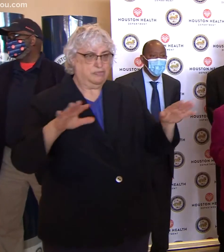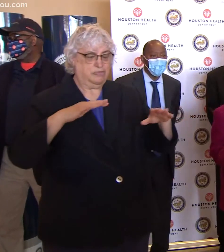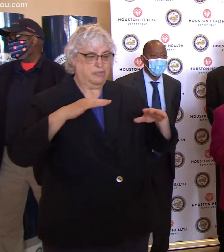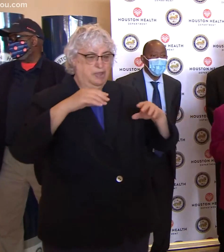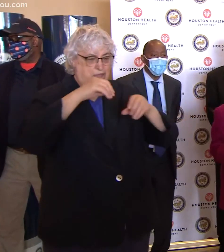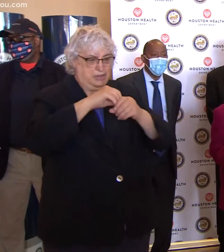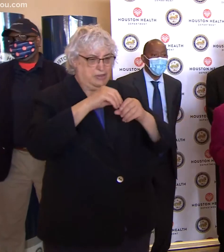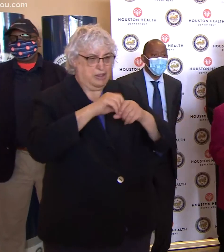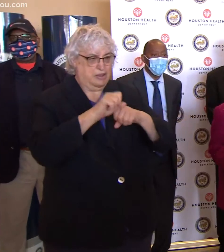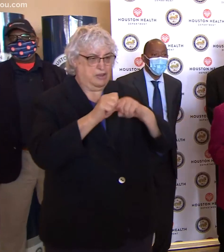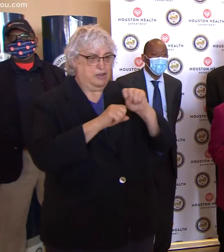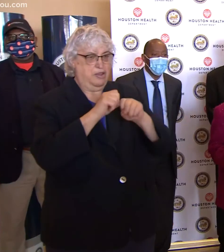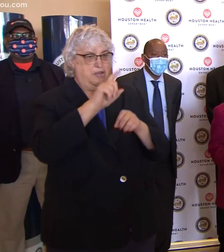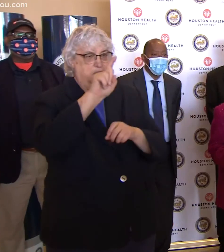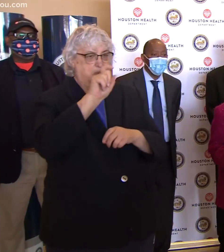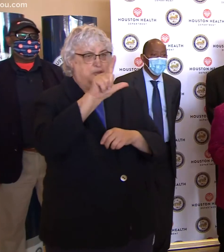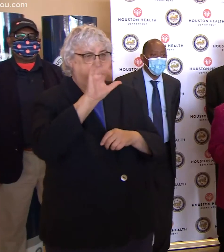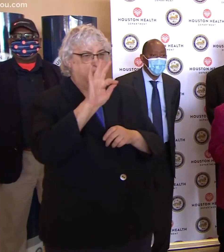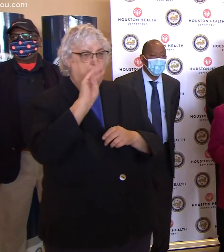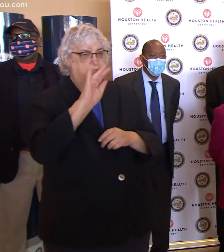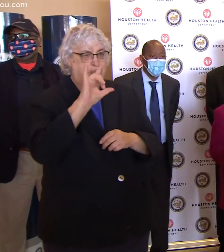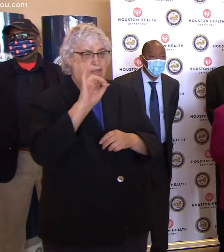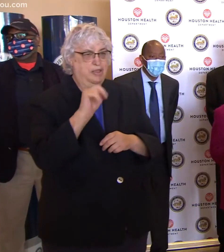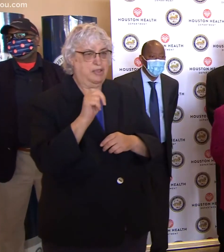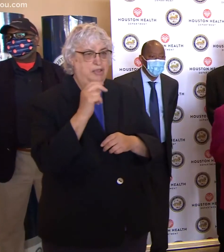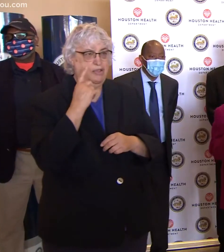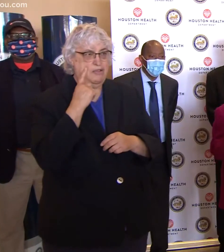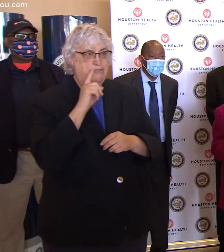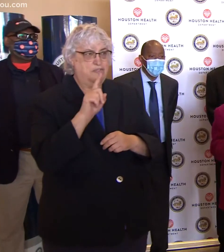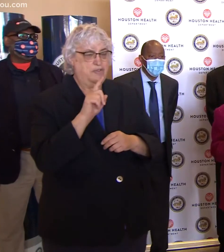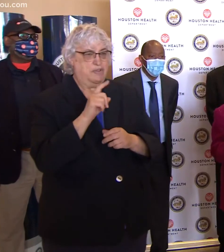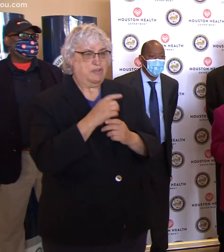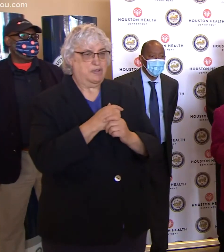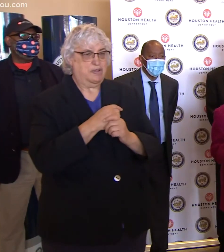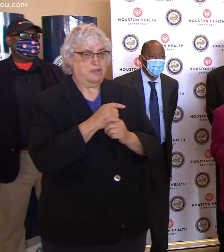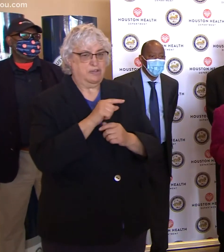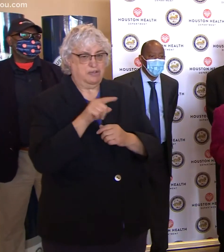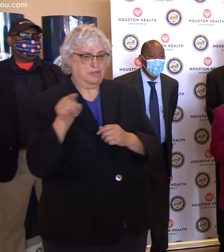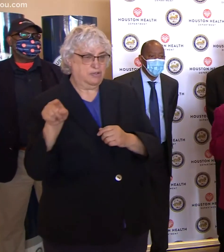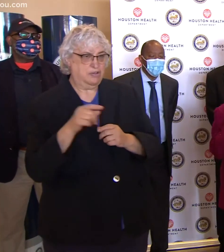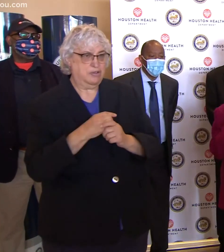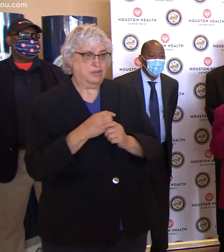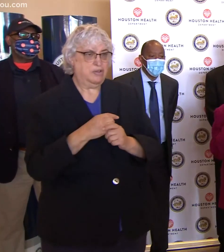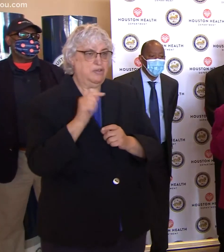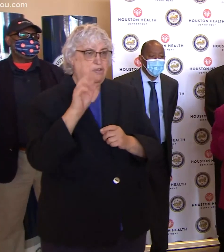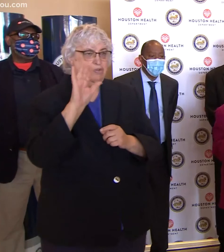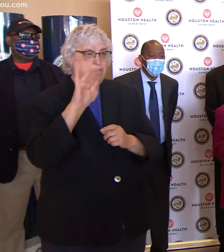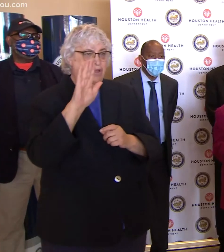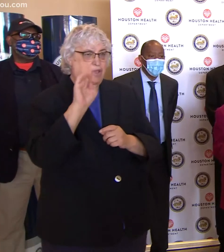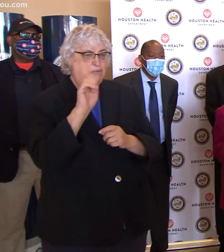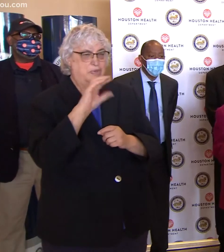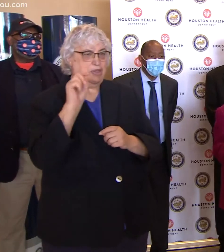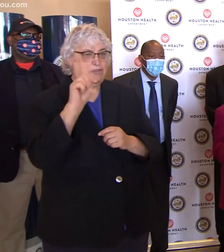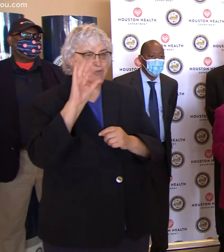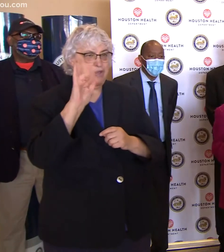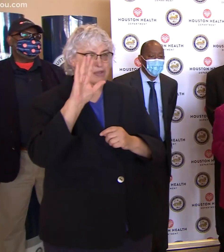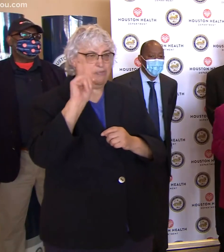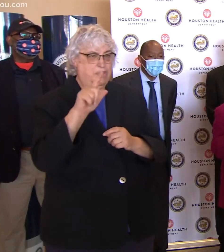infrastructure, and $129 million will go for tribes and tribal. What that means is I am a strong